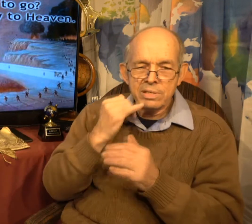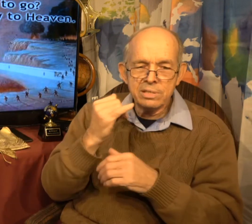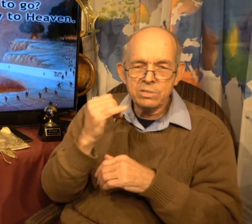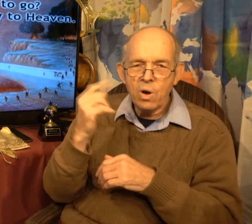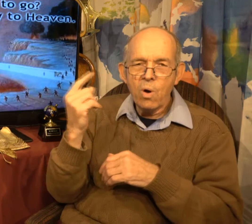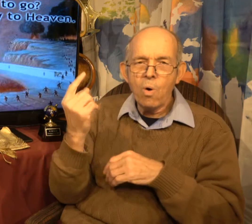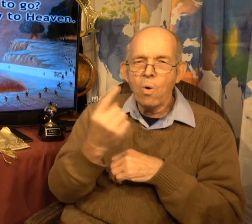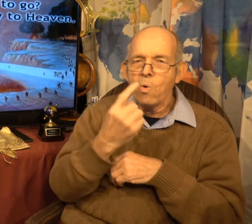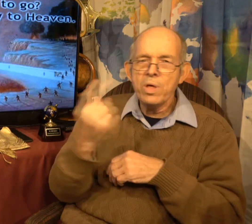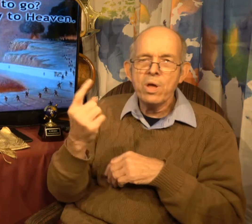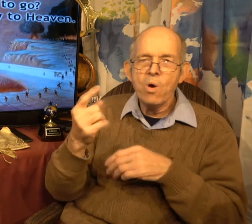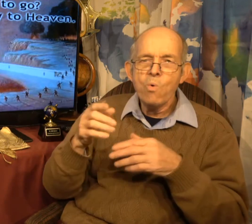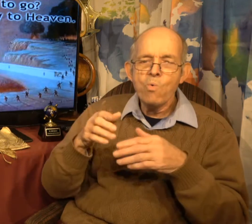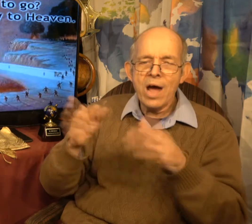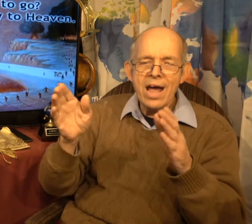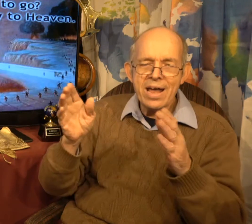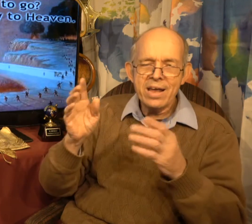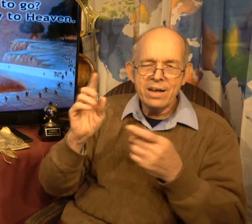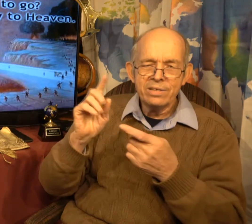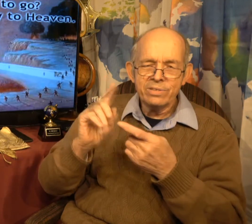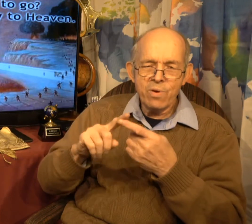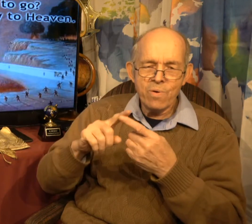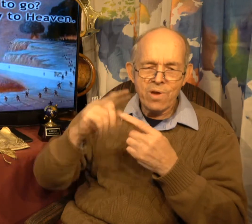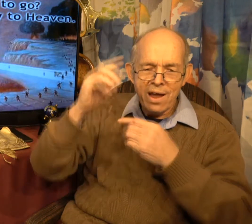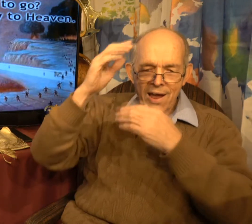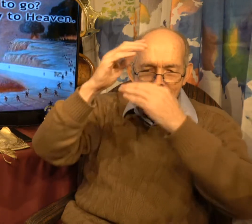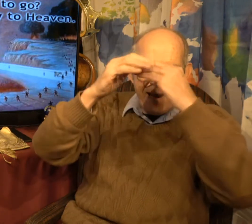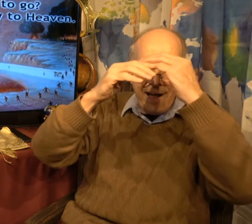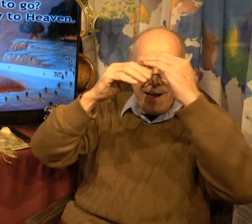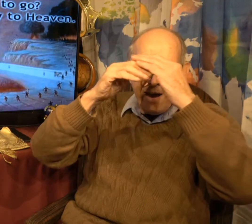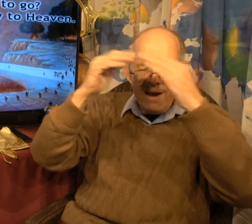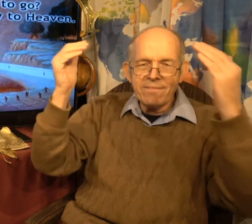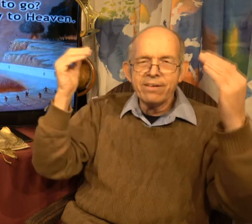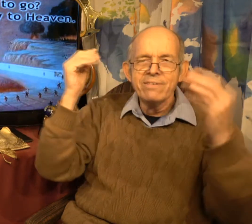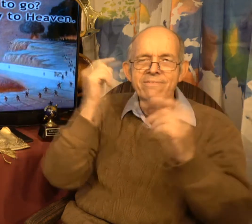Is only way to heaven, right?